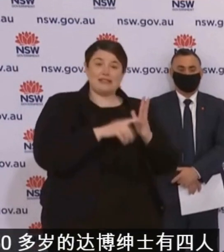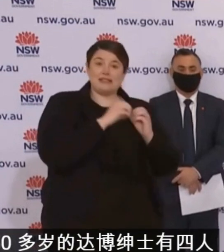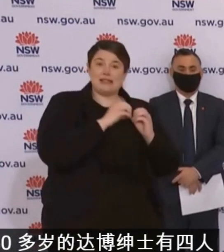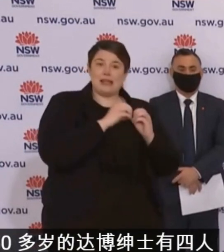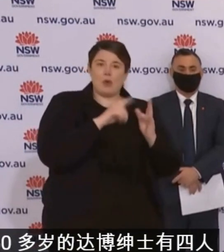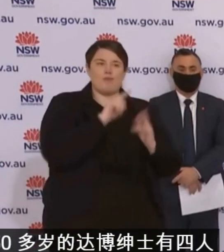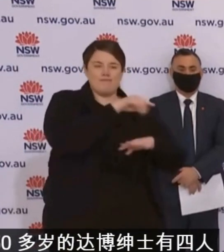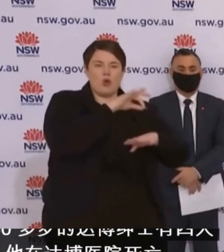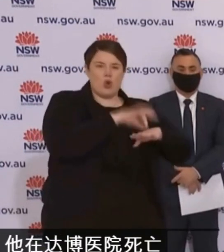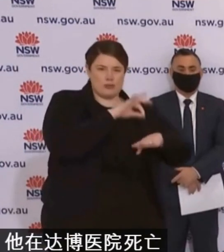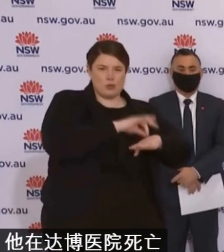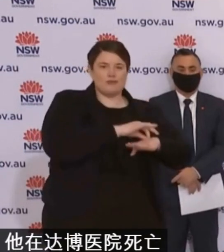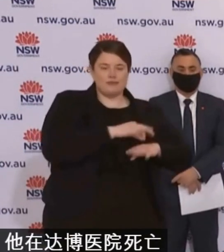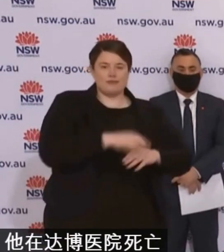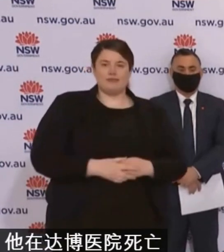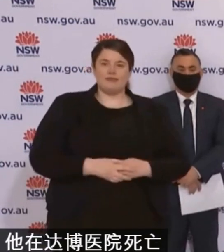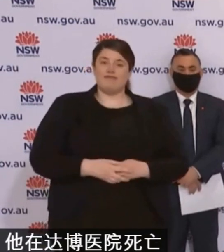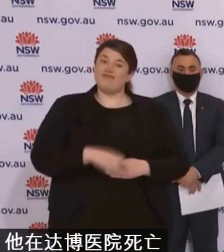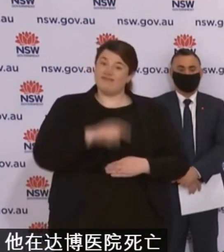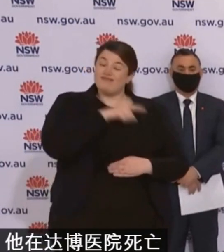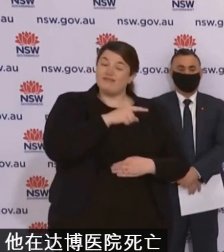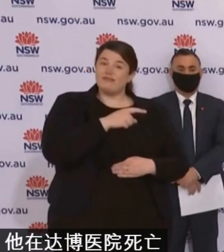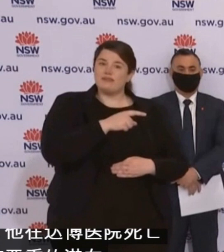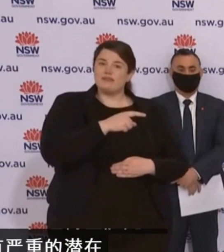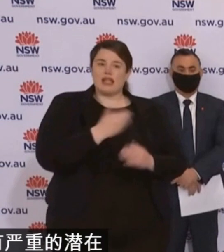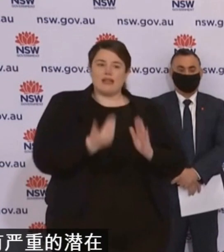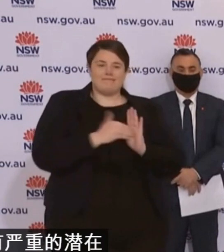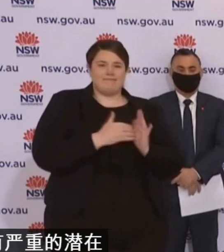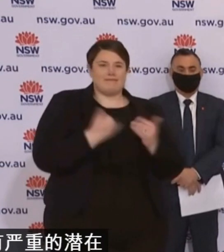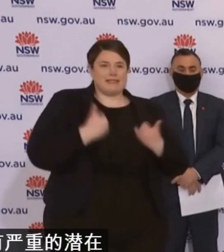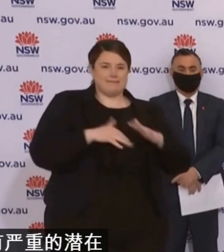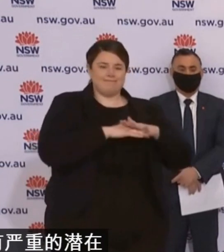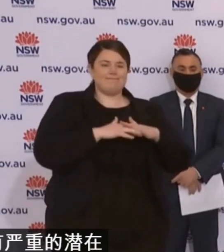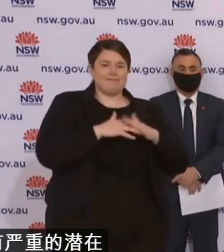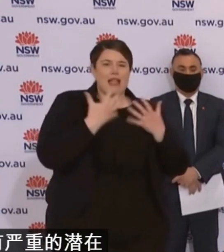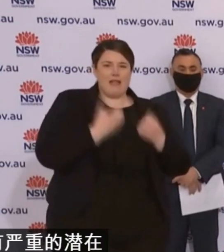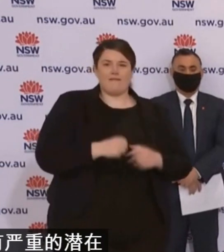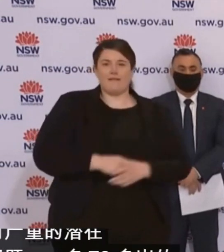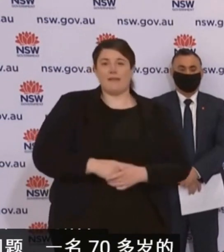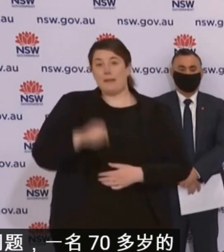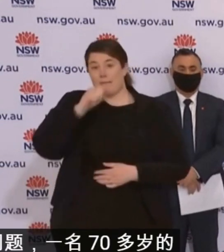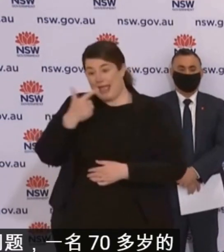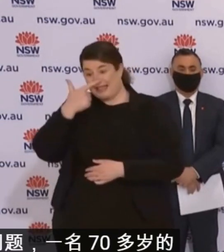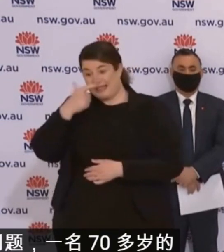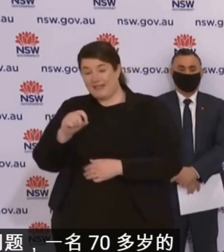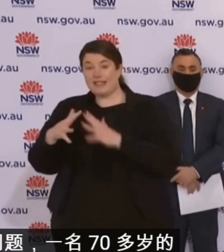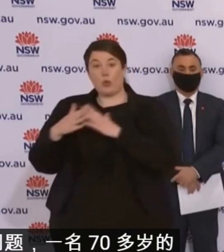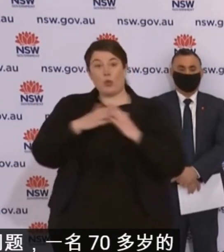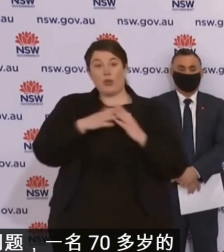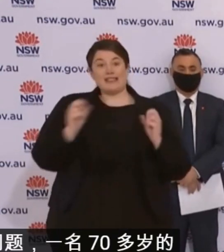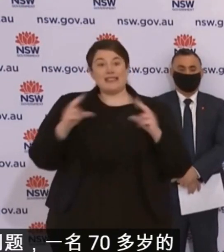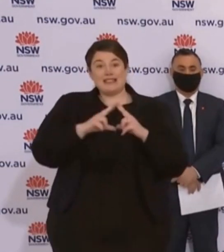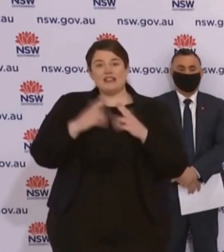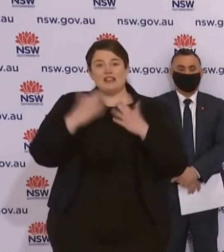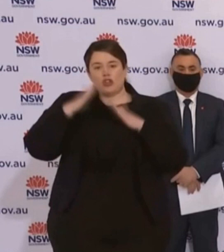Dubbo Hospital, and he had significant underlying health conditions. A man in his 70s from Western Sydney died